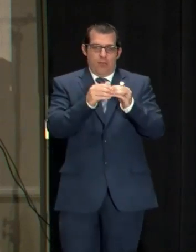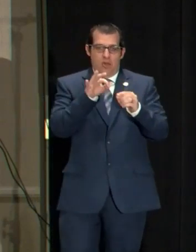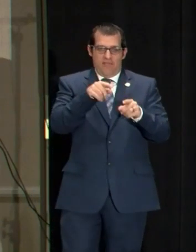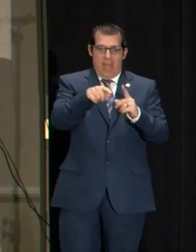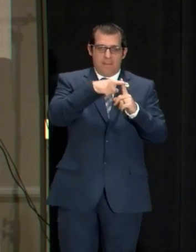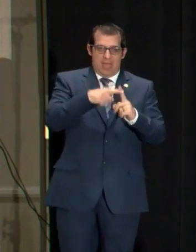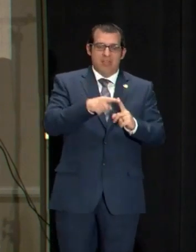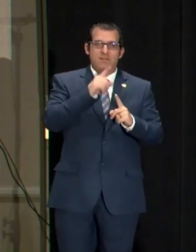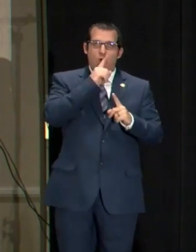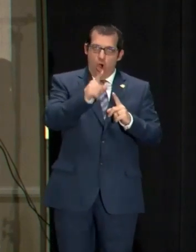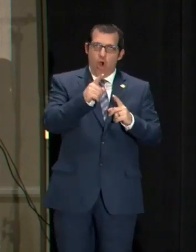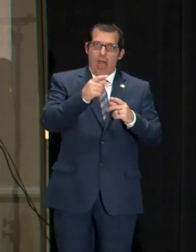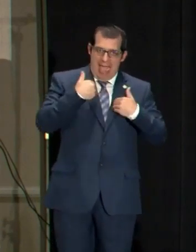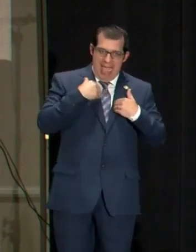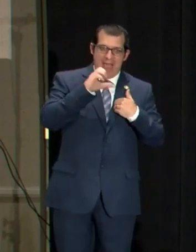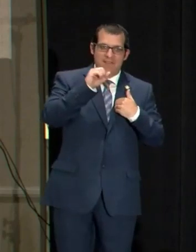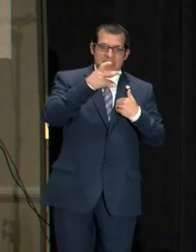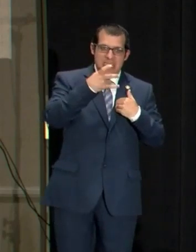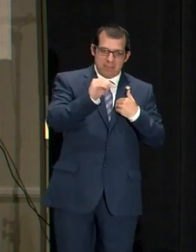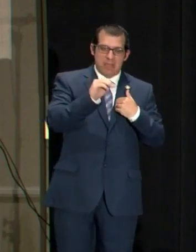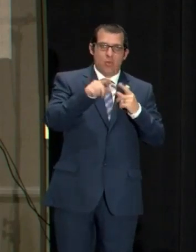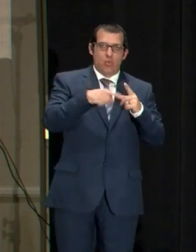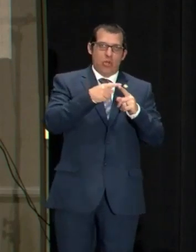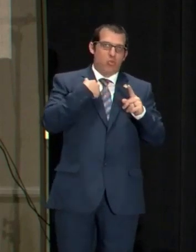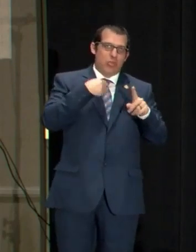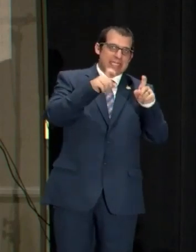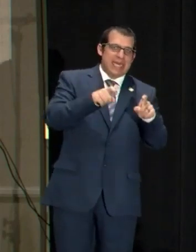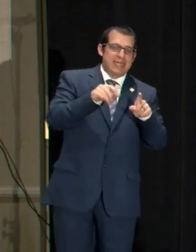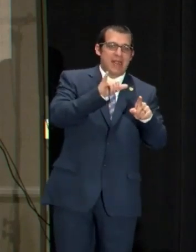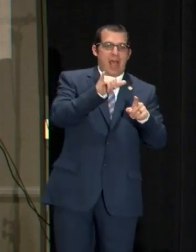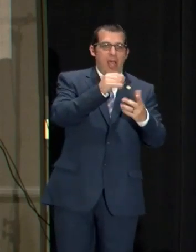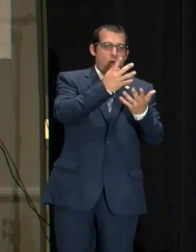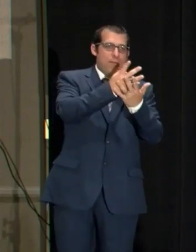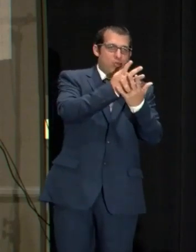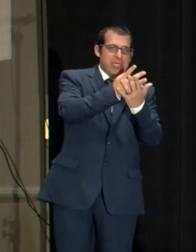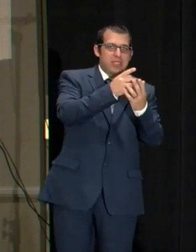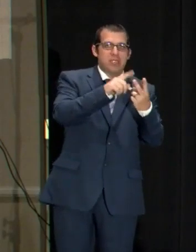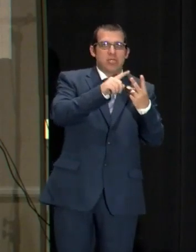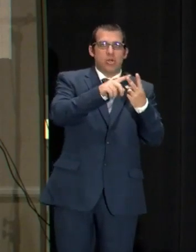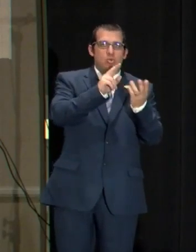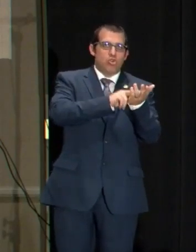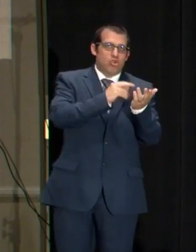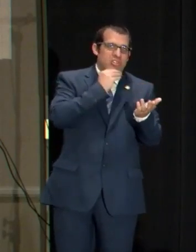asymptomatic when we test in settings like a prison or a nursing home.